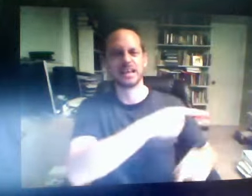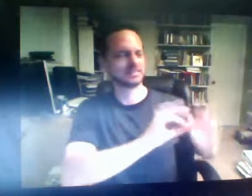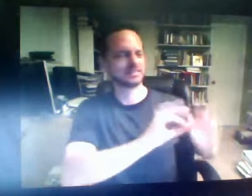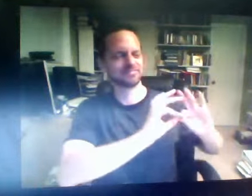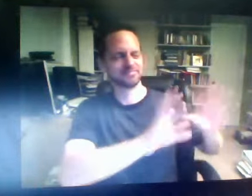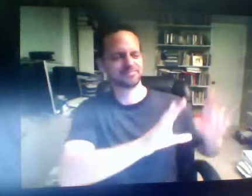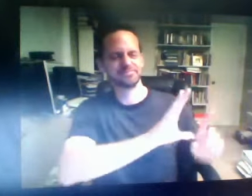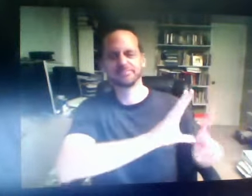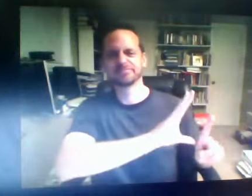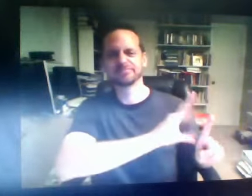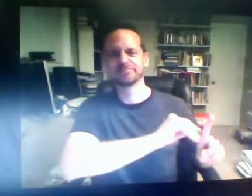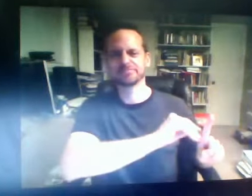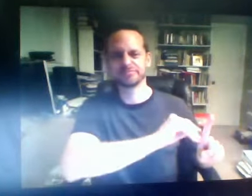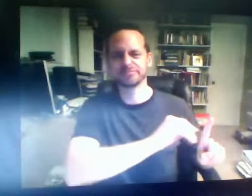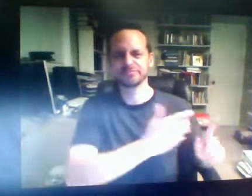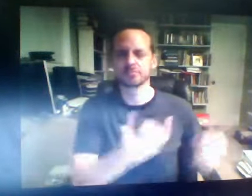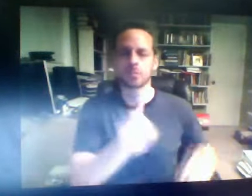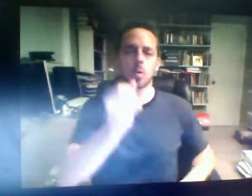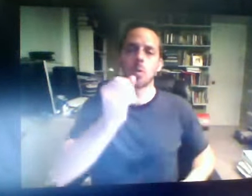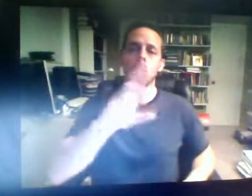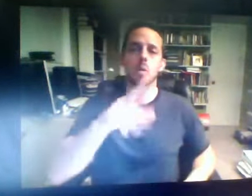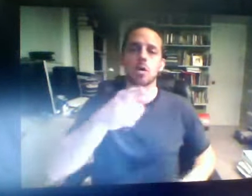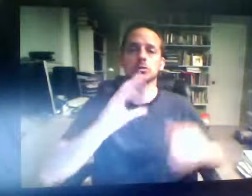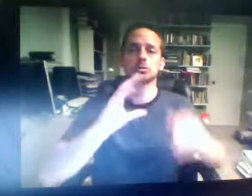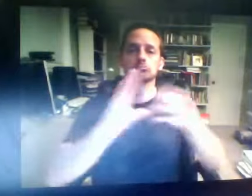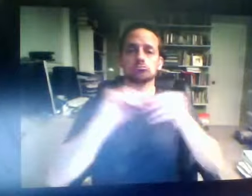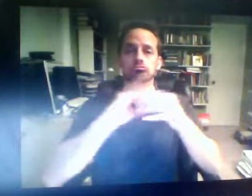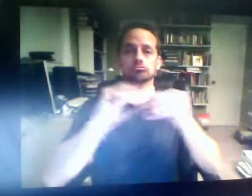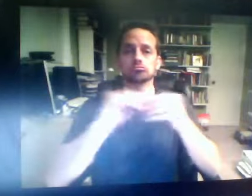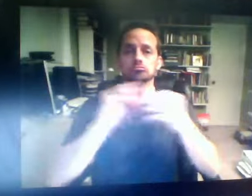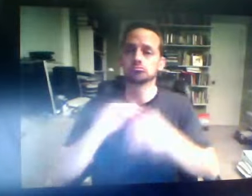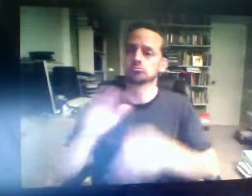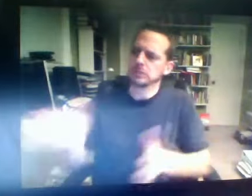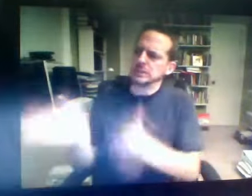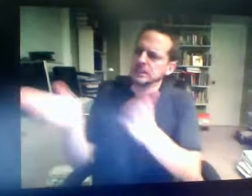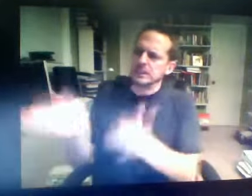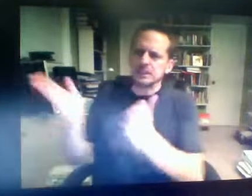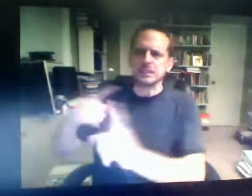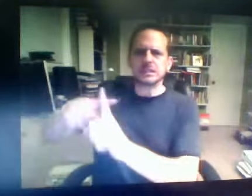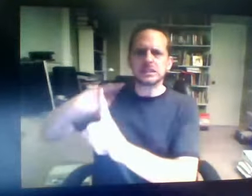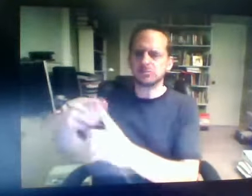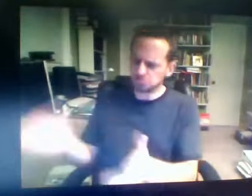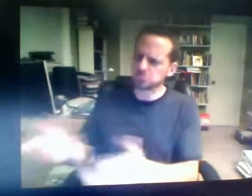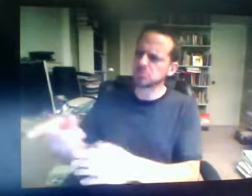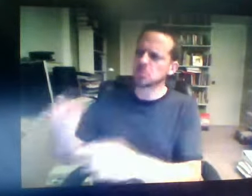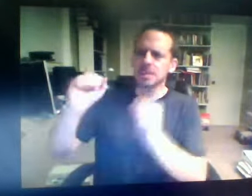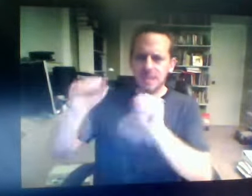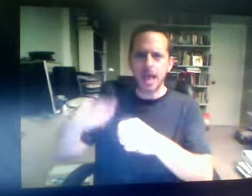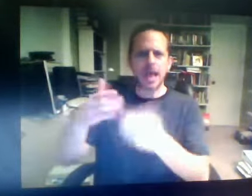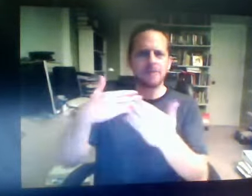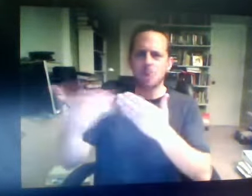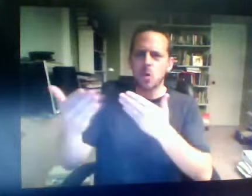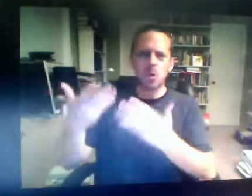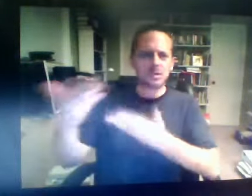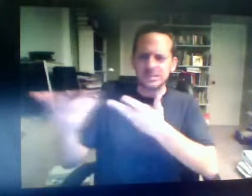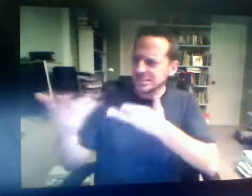And you can't do it, you can't do it, and they're trying to shut you down. The story is not encouraging. Come on, you can do it. Being positive,